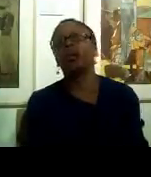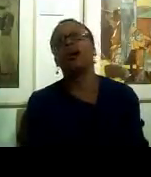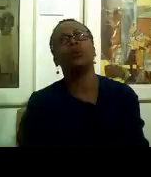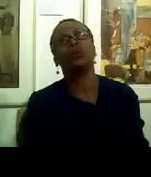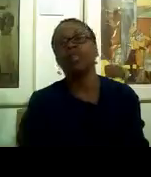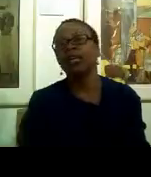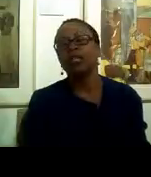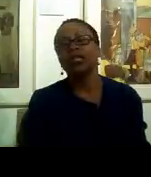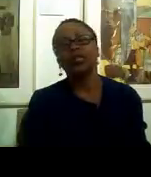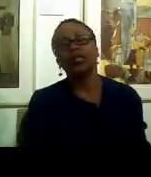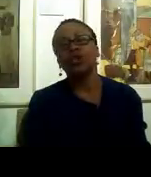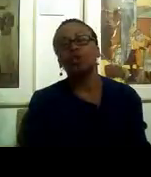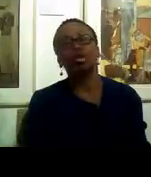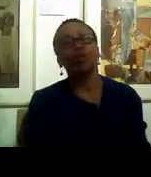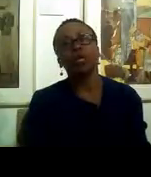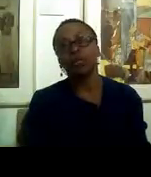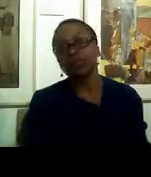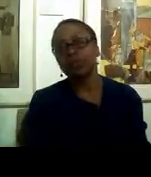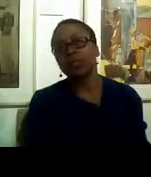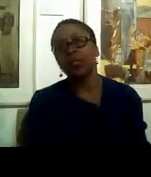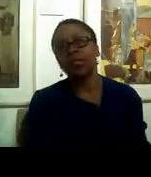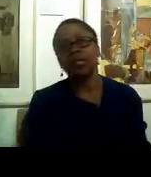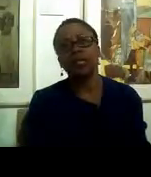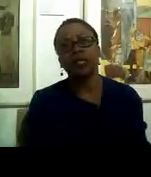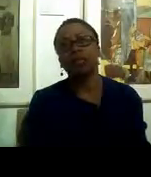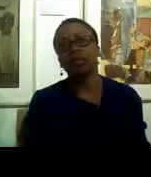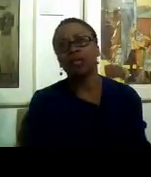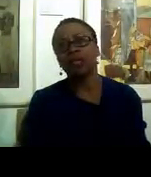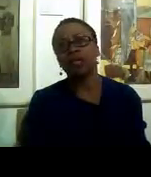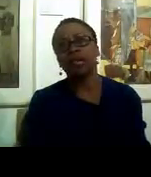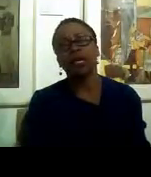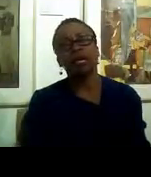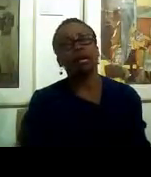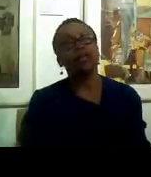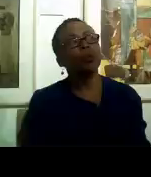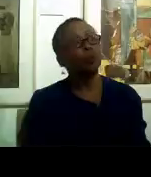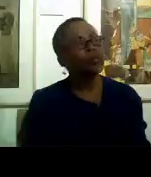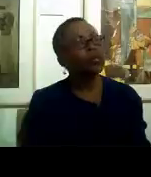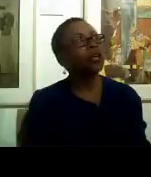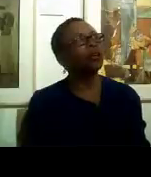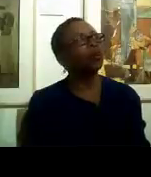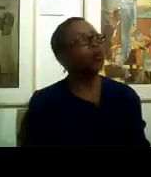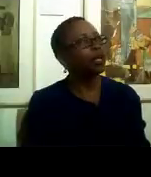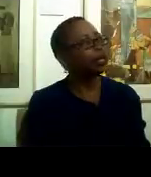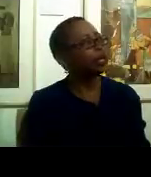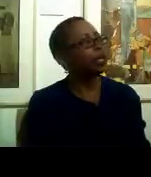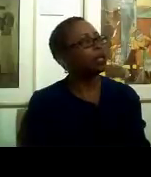and just on so many different levels, this is an artist that needs to be celebrated. And so the works here really